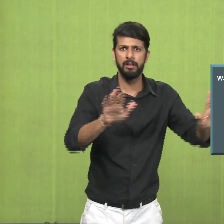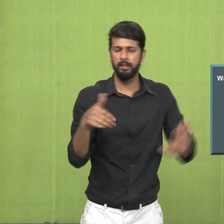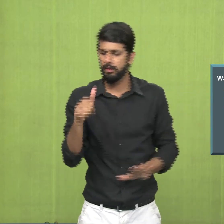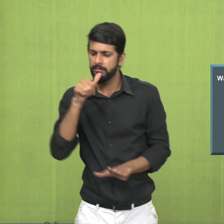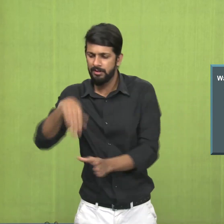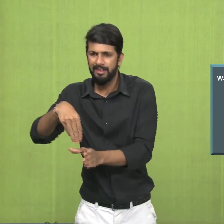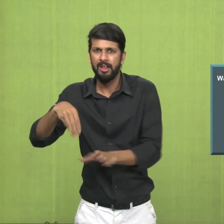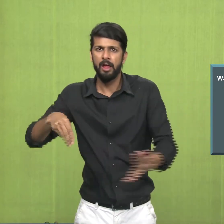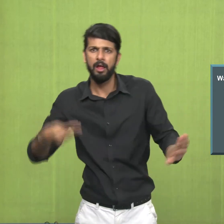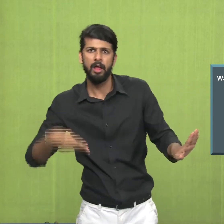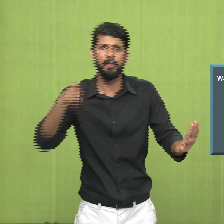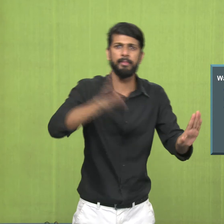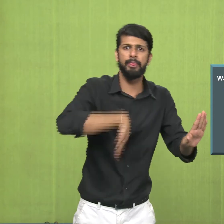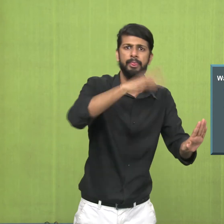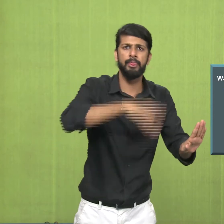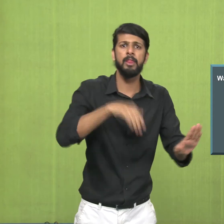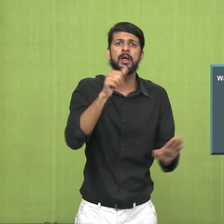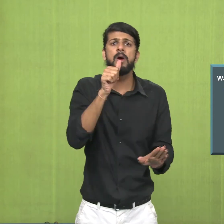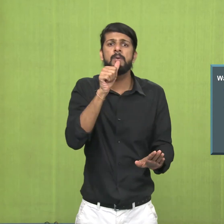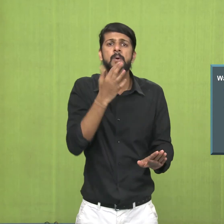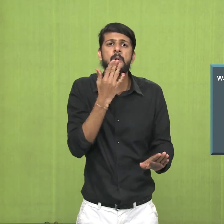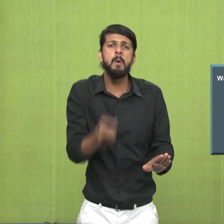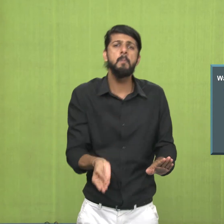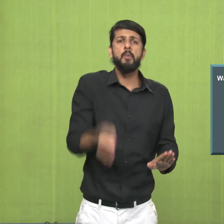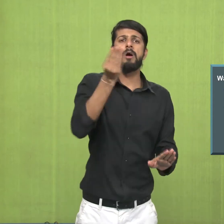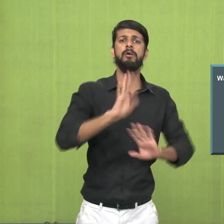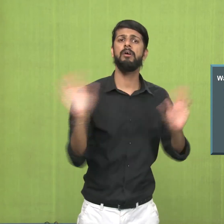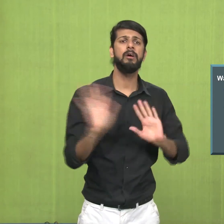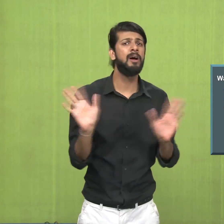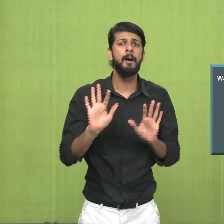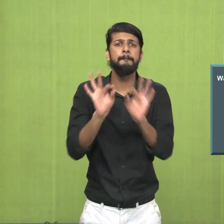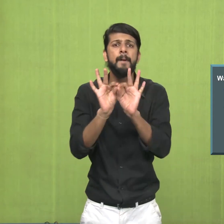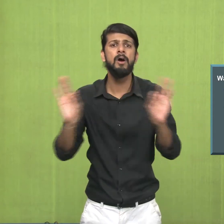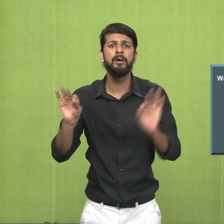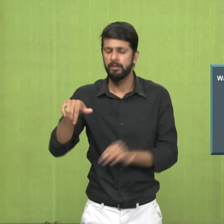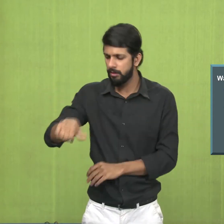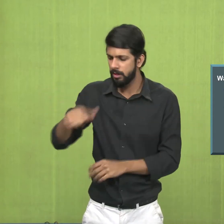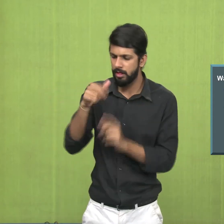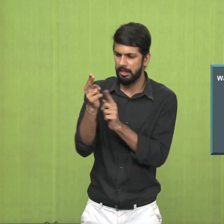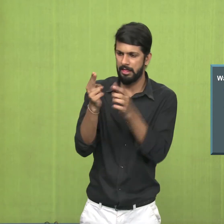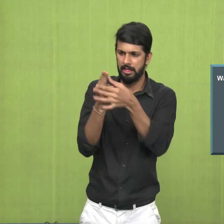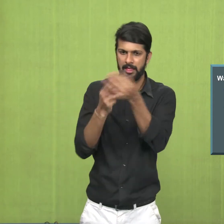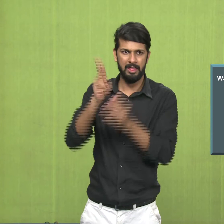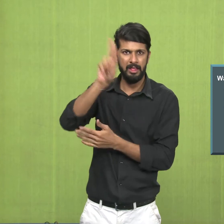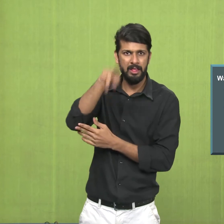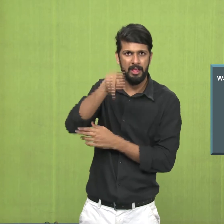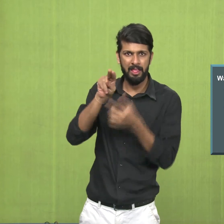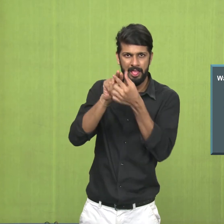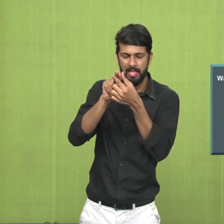Wash is application of diluted paint, that is, there is more water and very less paint. So, they